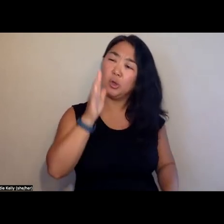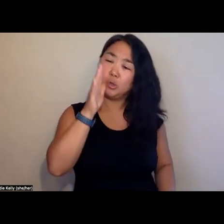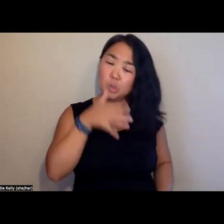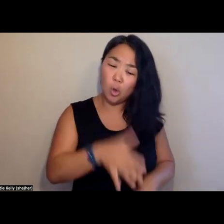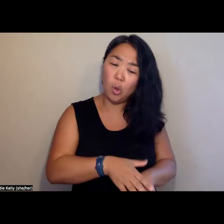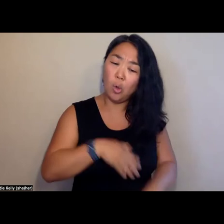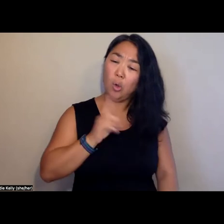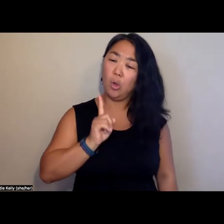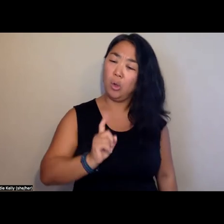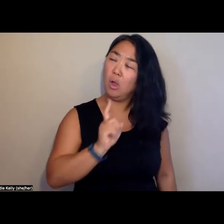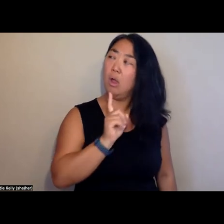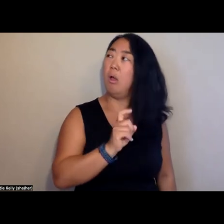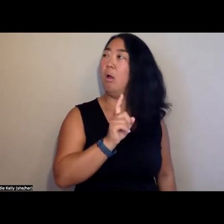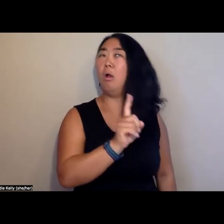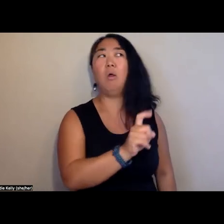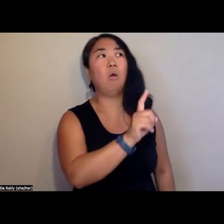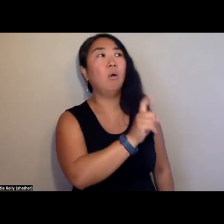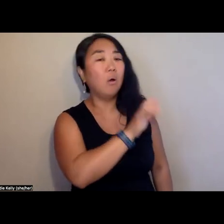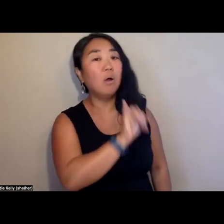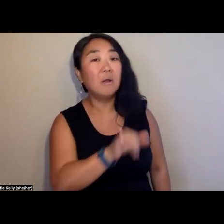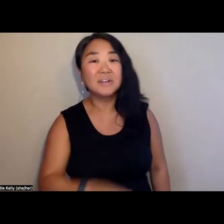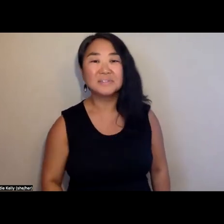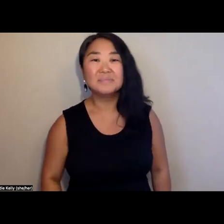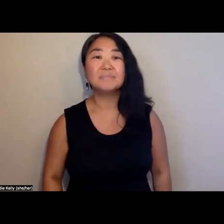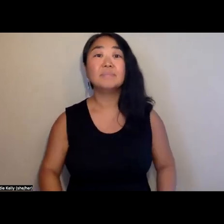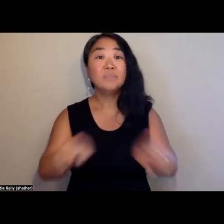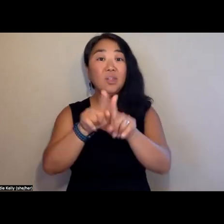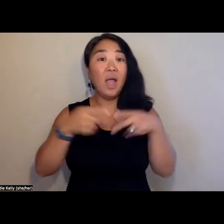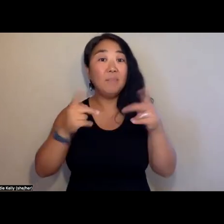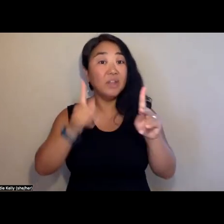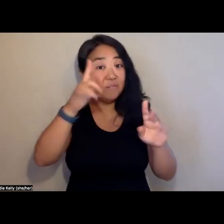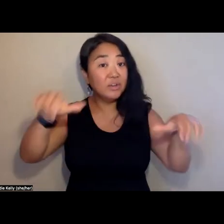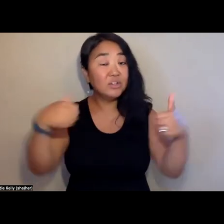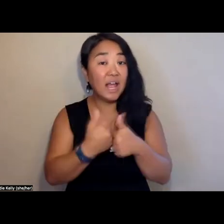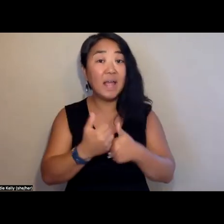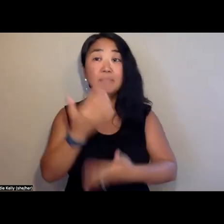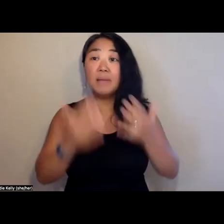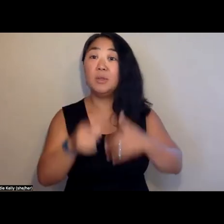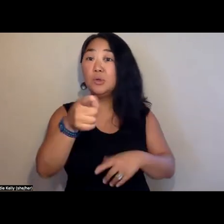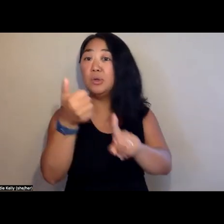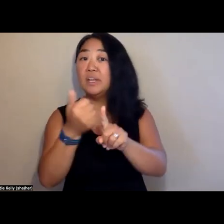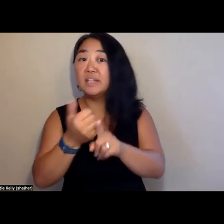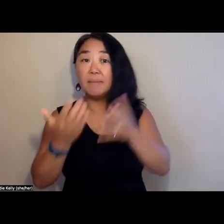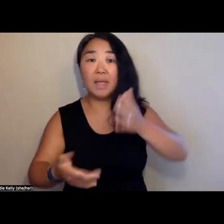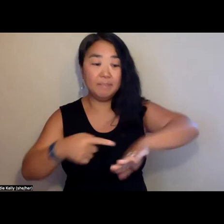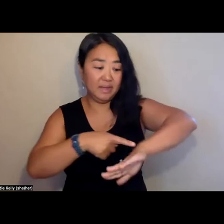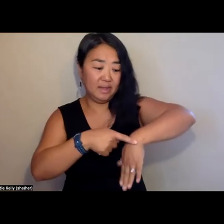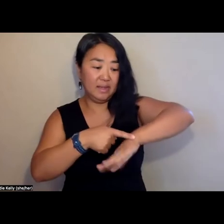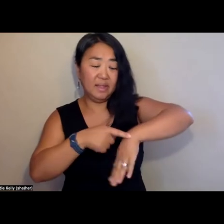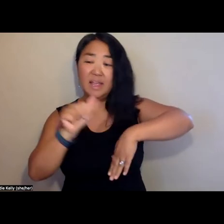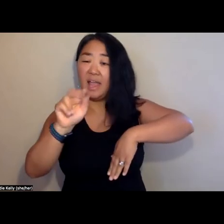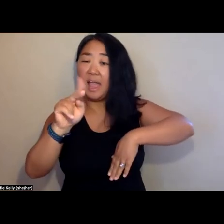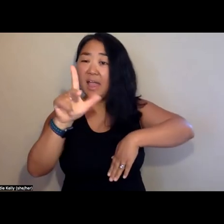And also there's an opportunity to challenge if you're a person who maybe, let's say your ankle's hurting a little bit, you don't want to be going this